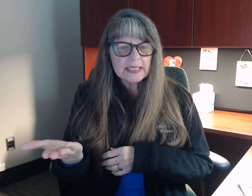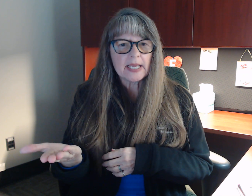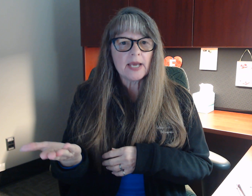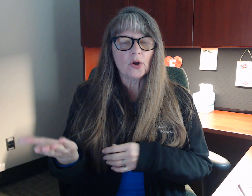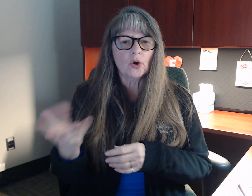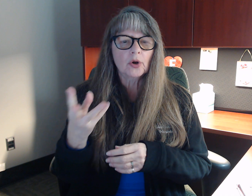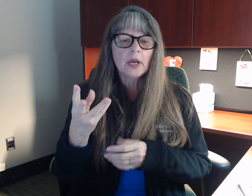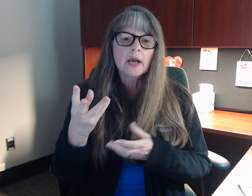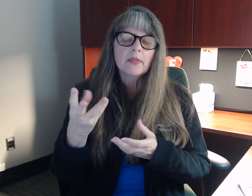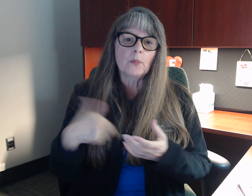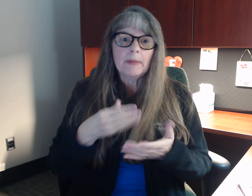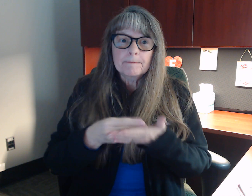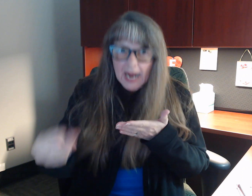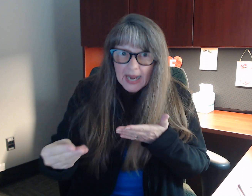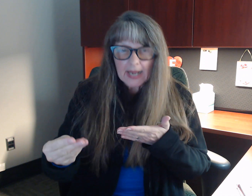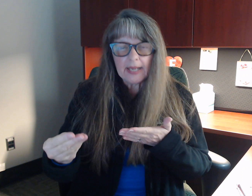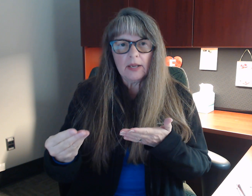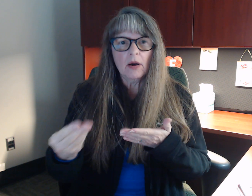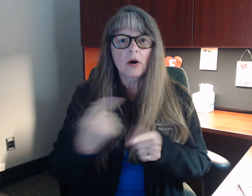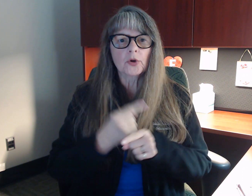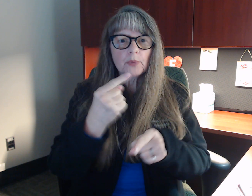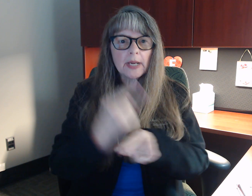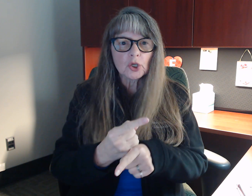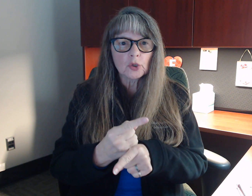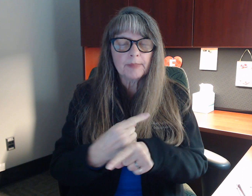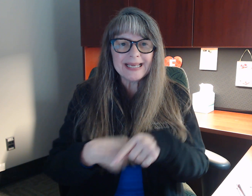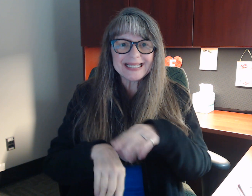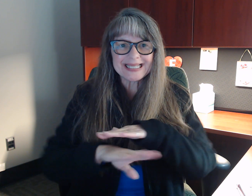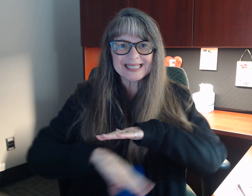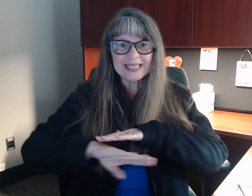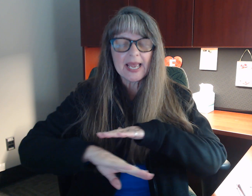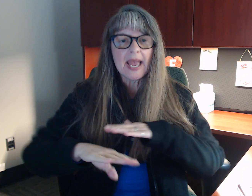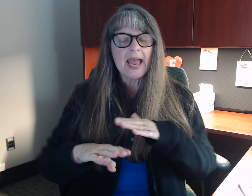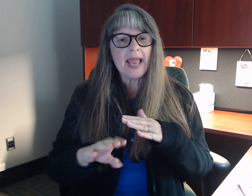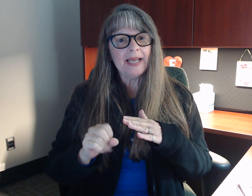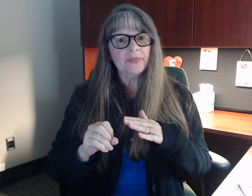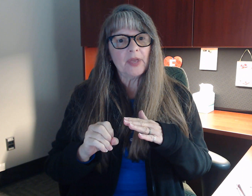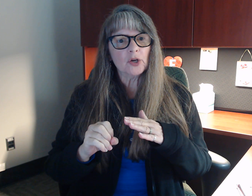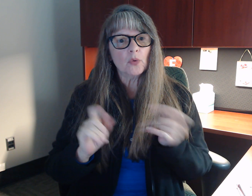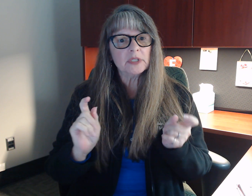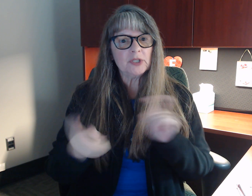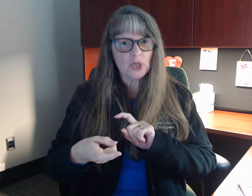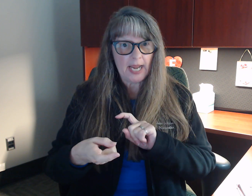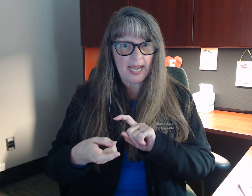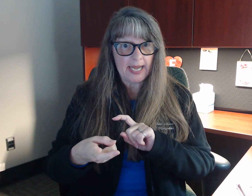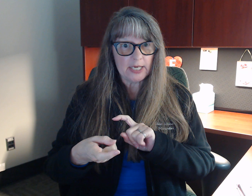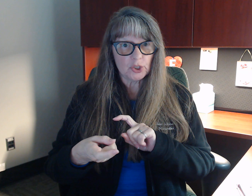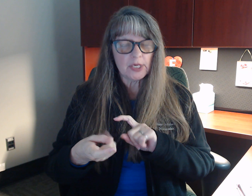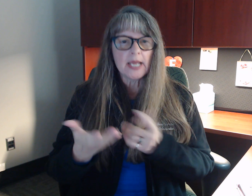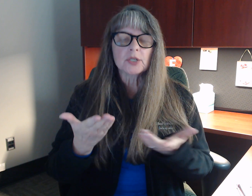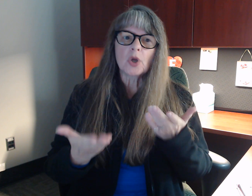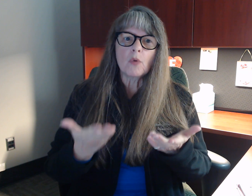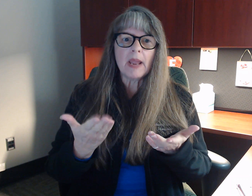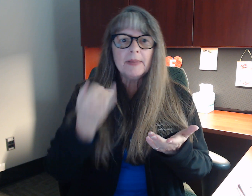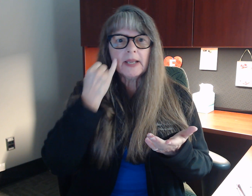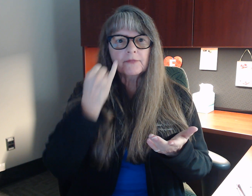that we buy on a regular basis, and they are going to be changed. So maybe if they're